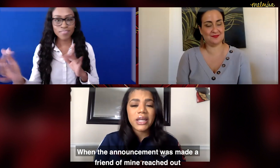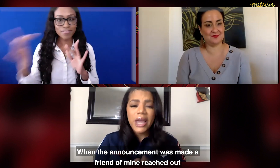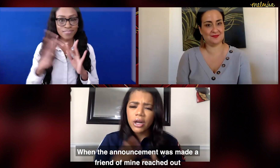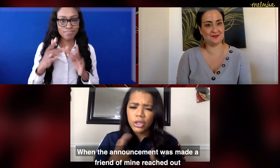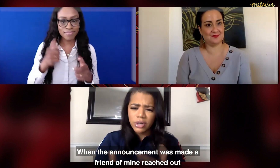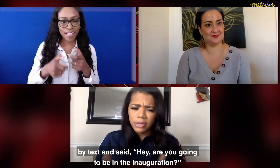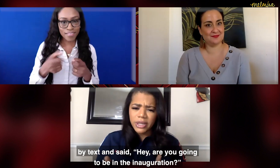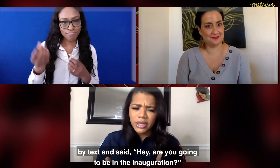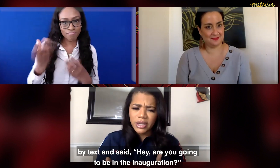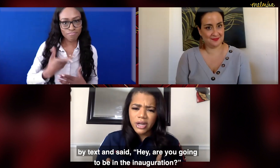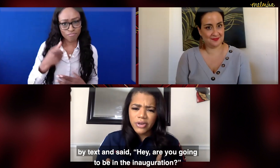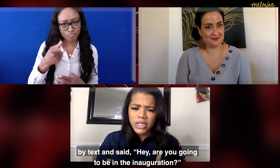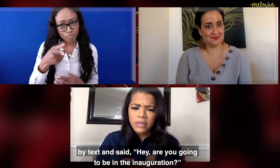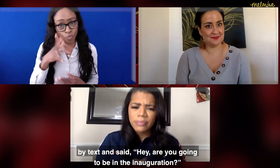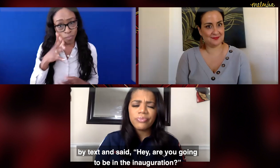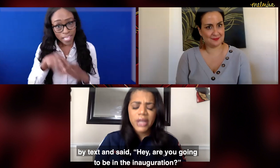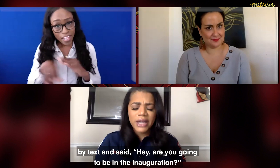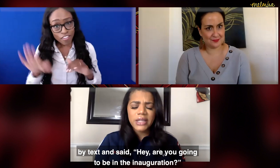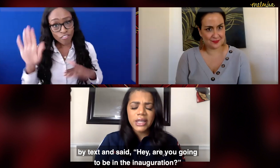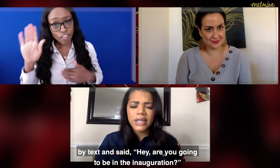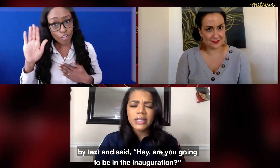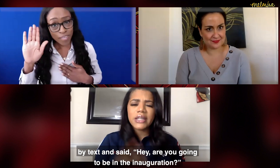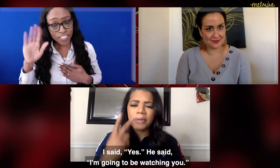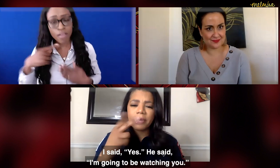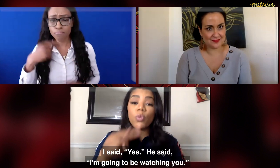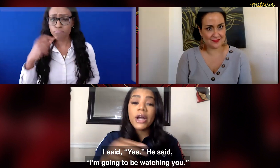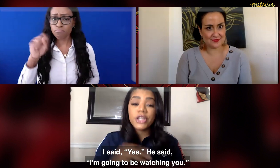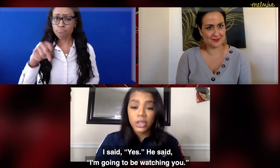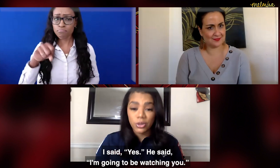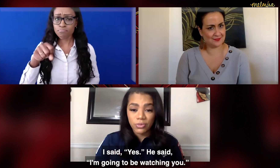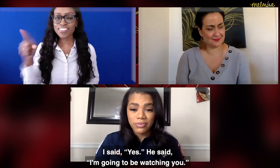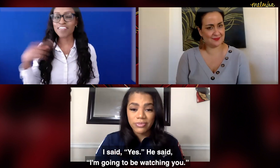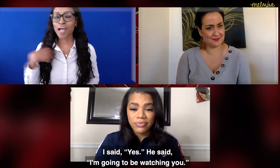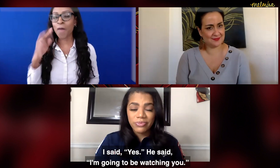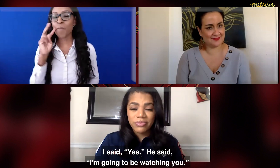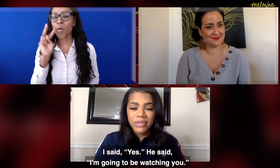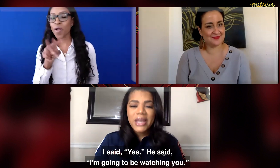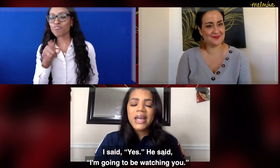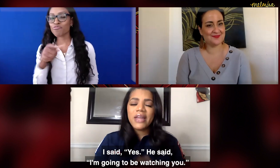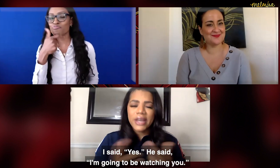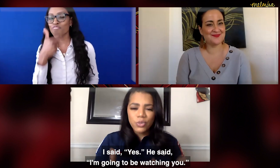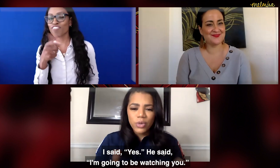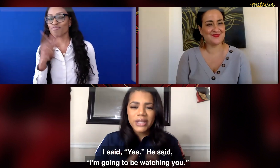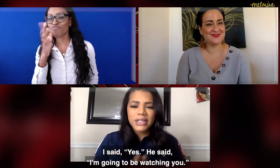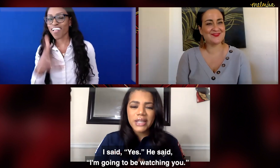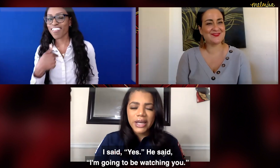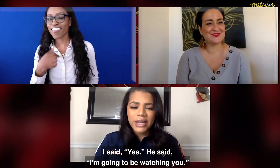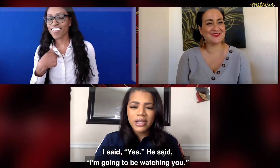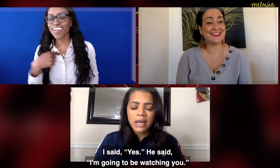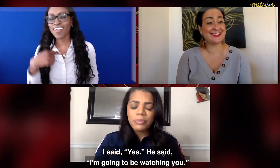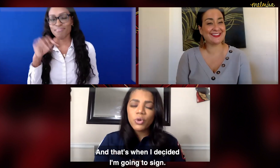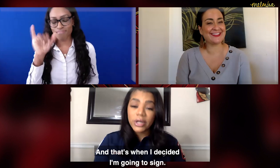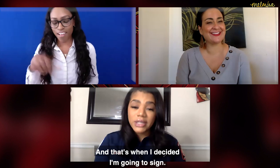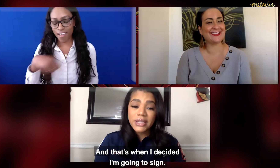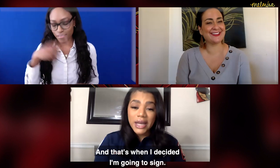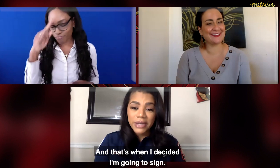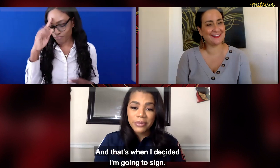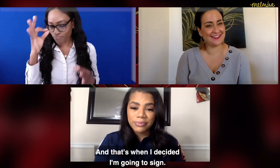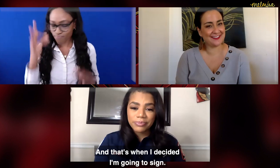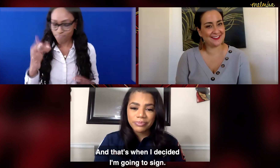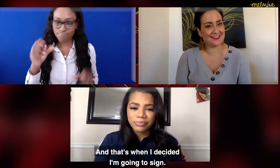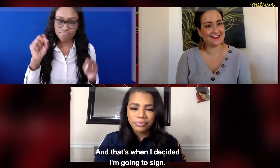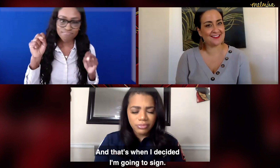and said, "Hey, are you going to be in the inauguration?" I said, "Yes." He said, "I'm going to be watching you." And that's when I decided I'm going to